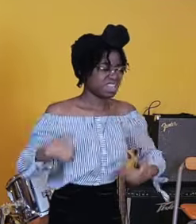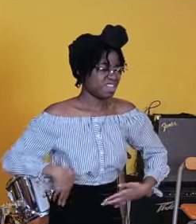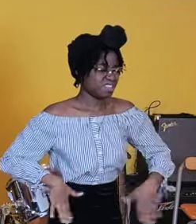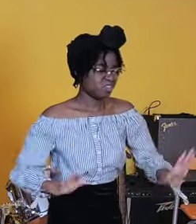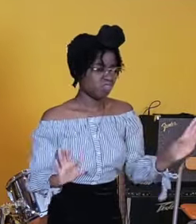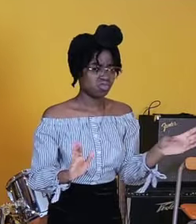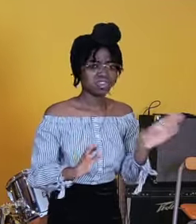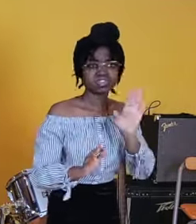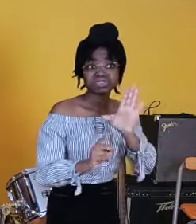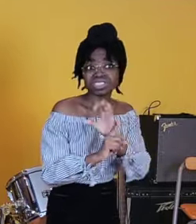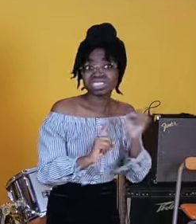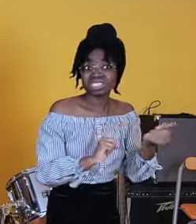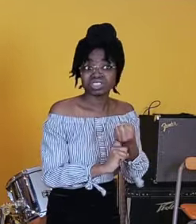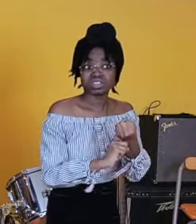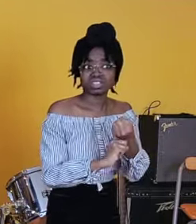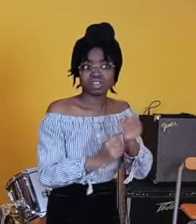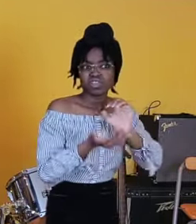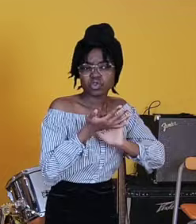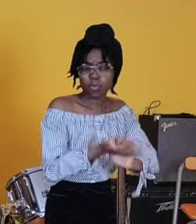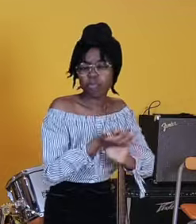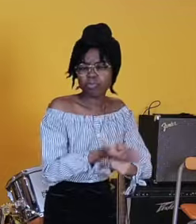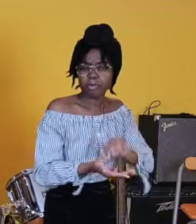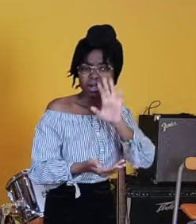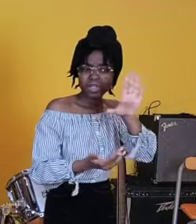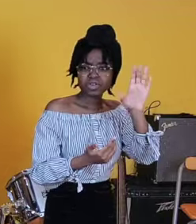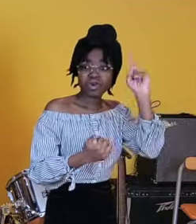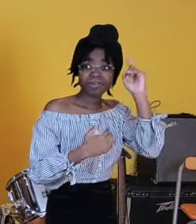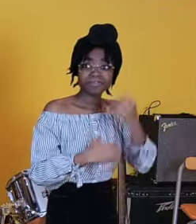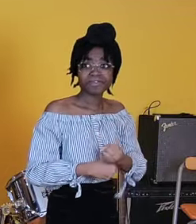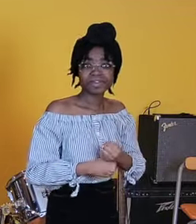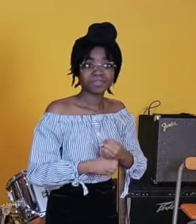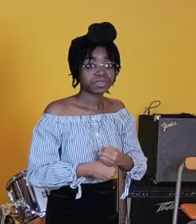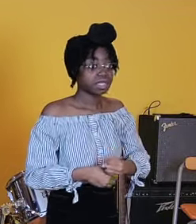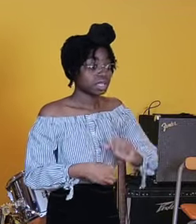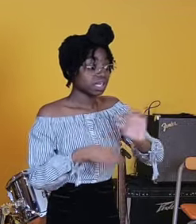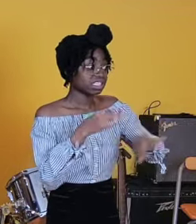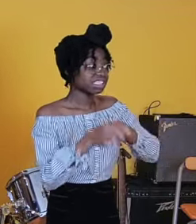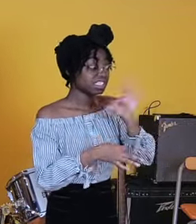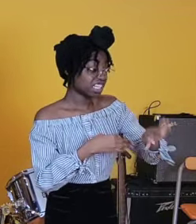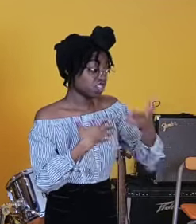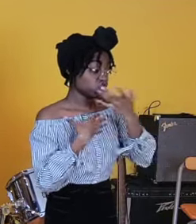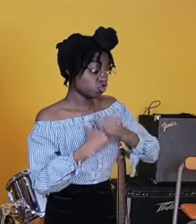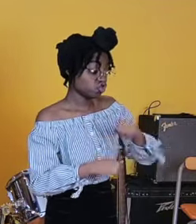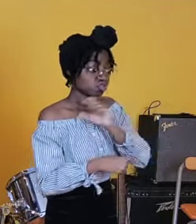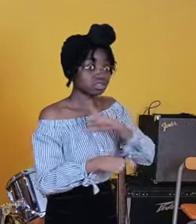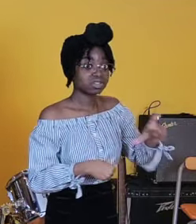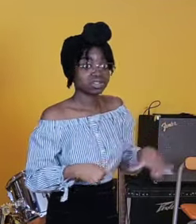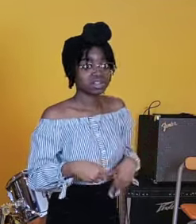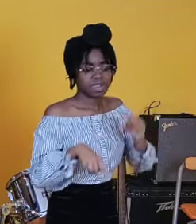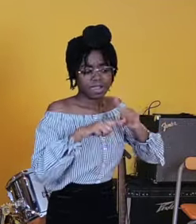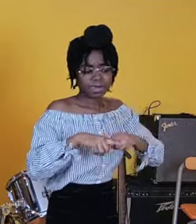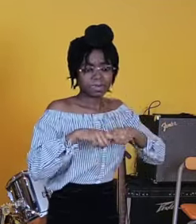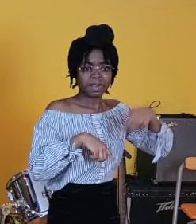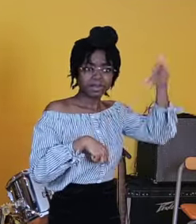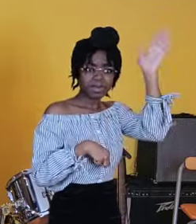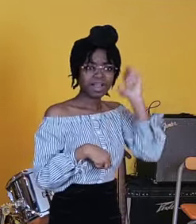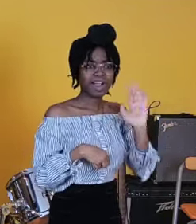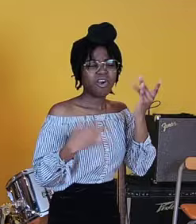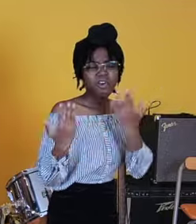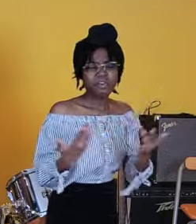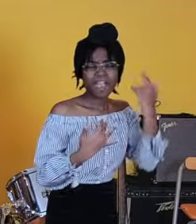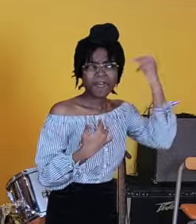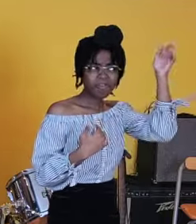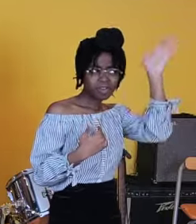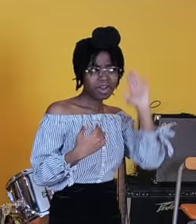in which you're going through weaken your faith, but rather trust in the Lord, depend on God, wait on God,